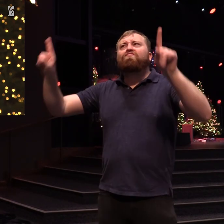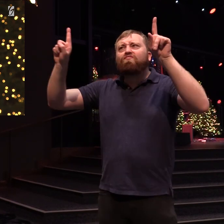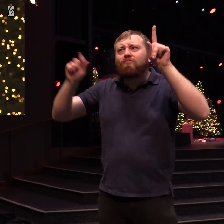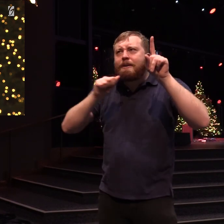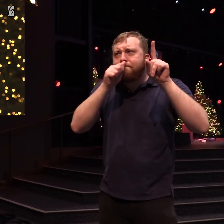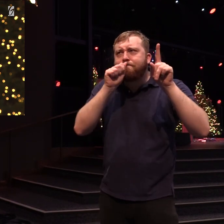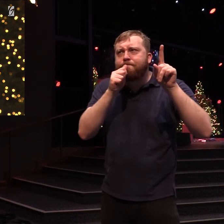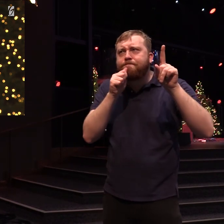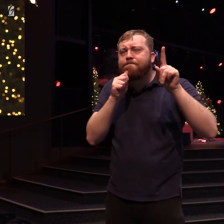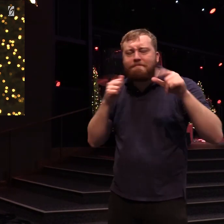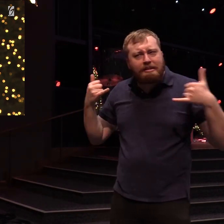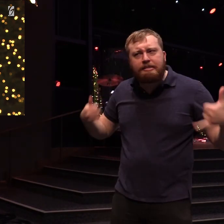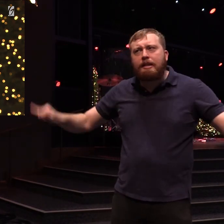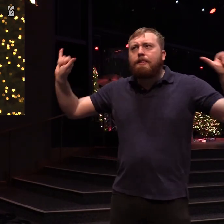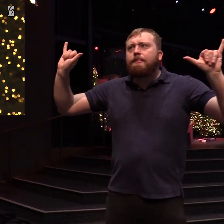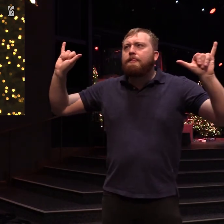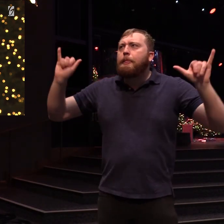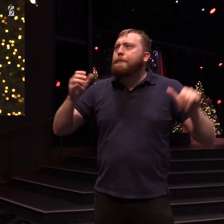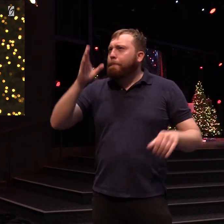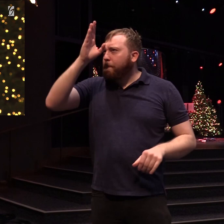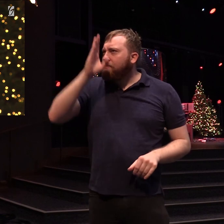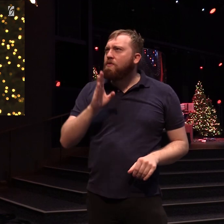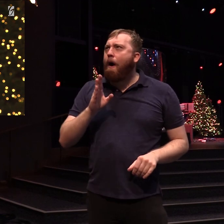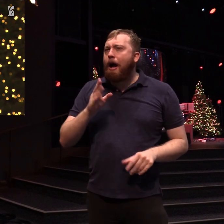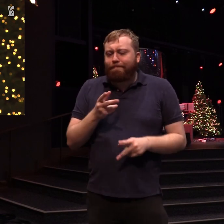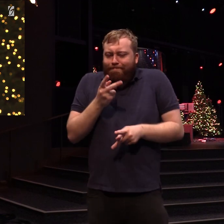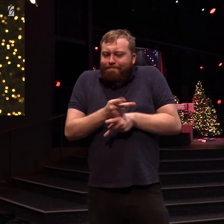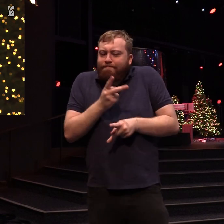of it all, God has his people.